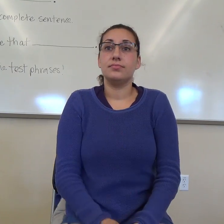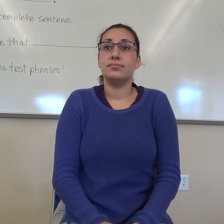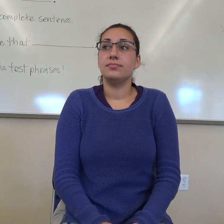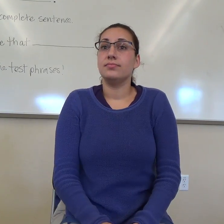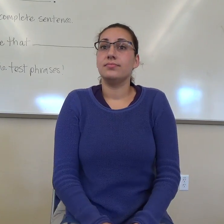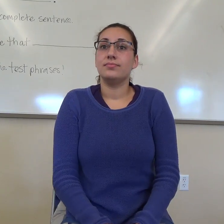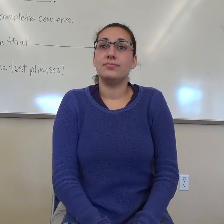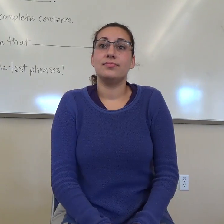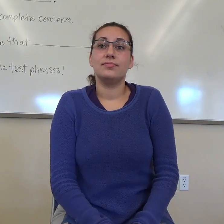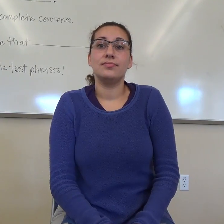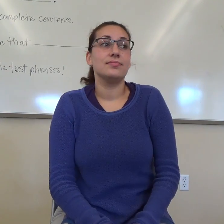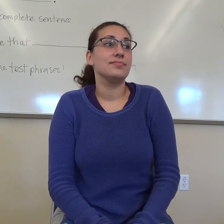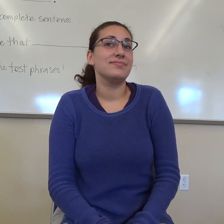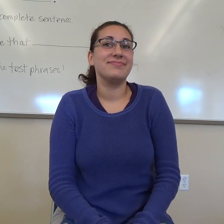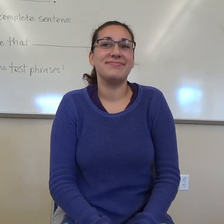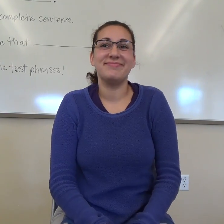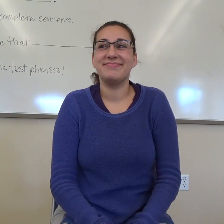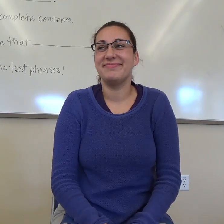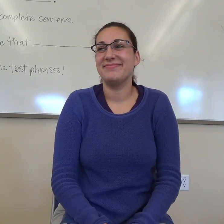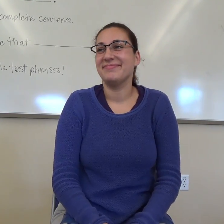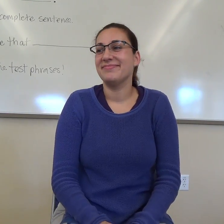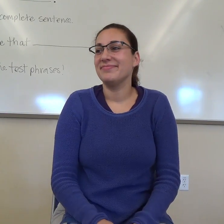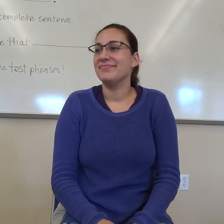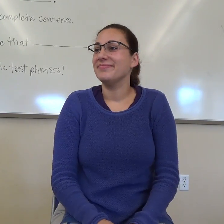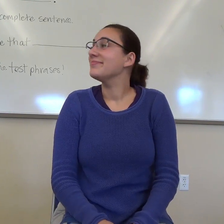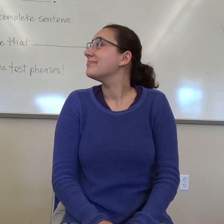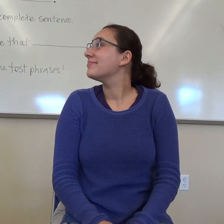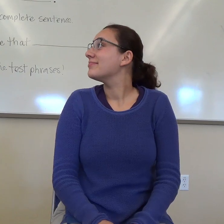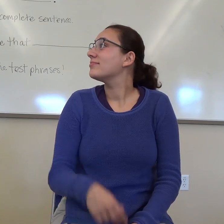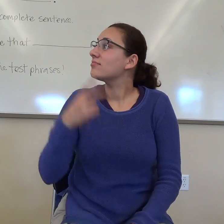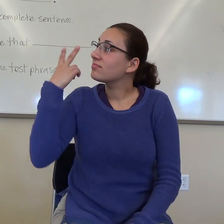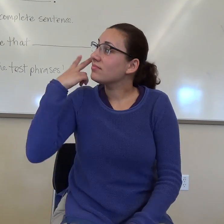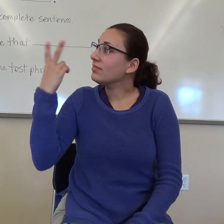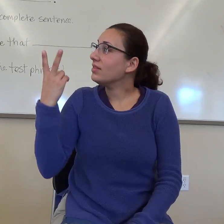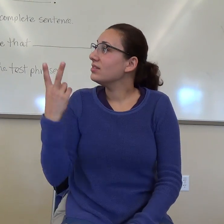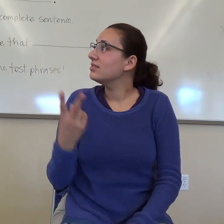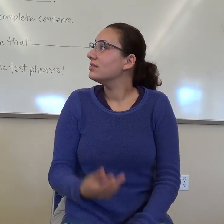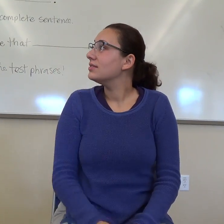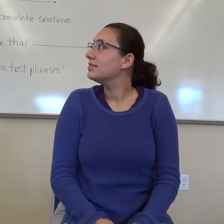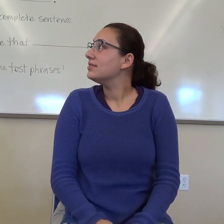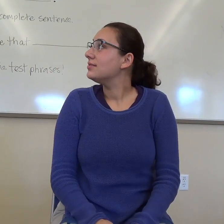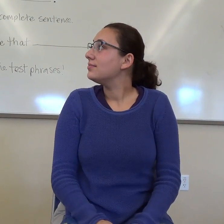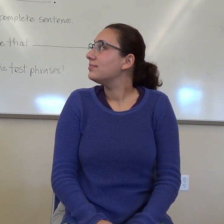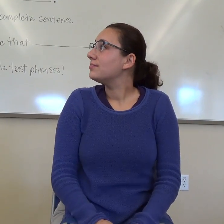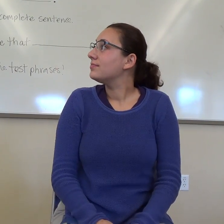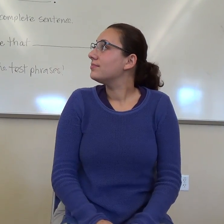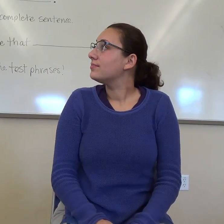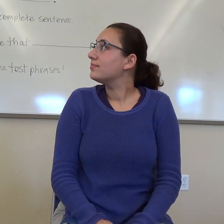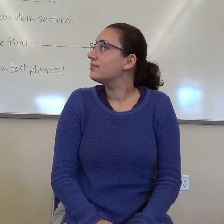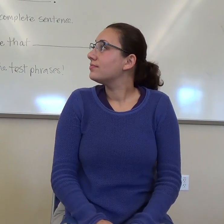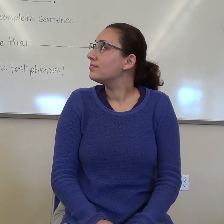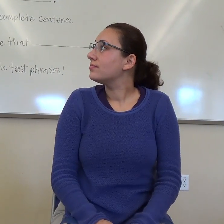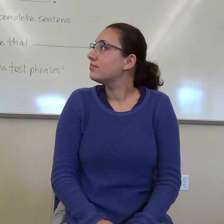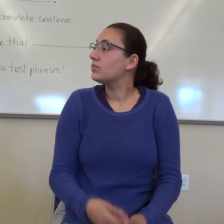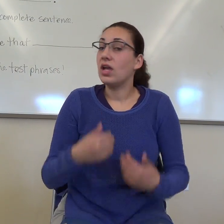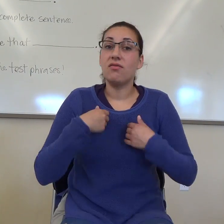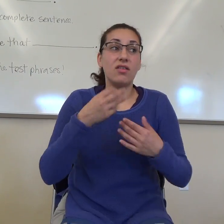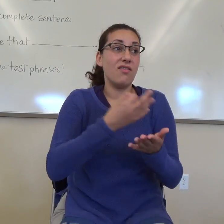Okay, so let's see. Yeah, so if you have a failing grade in any of the 7